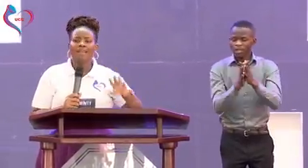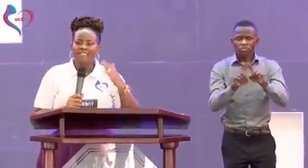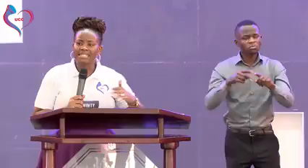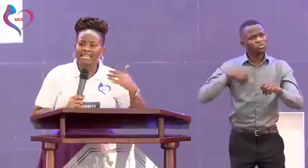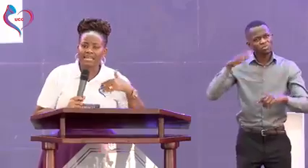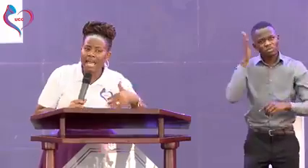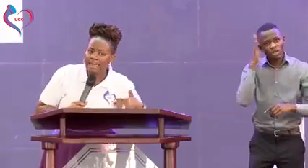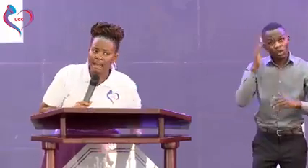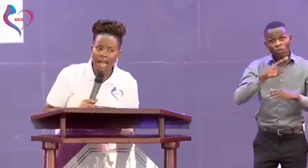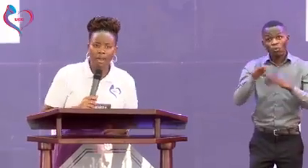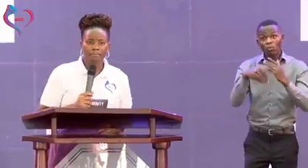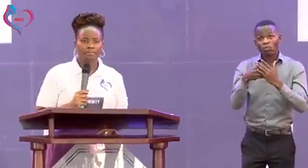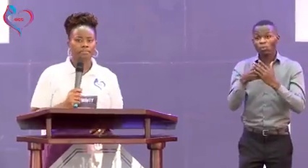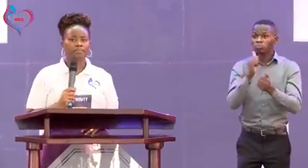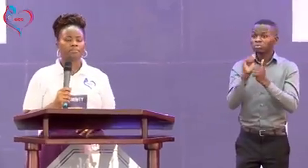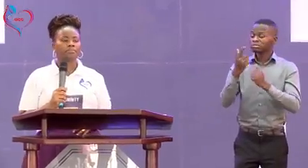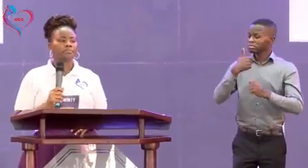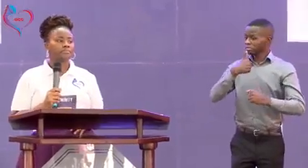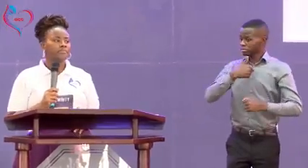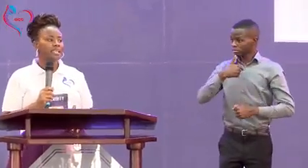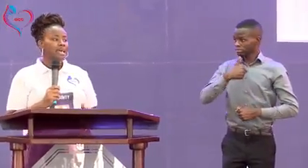Knowing all that I am.